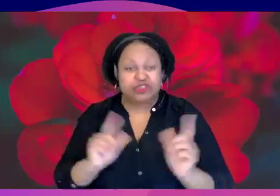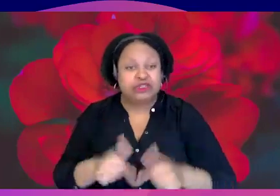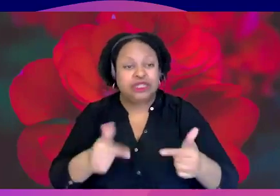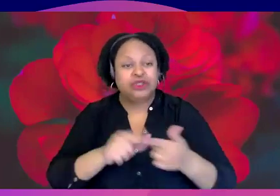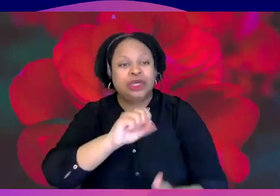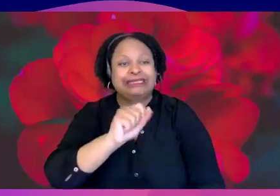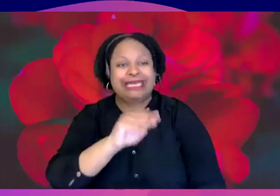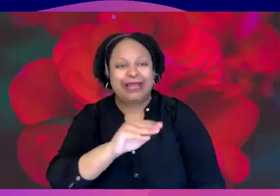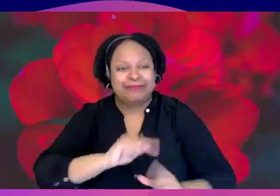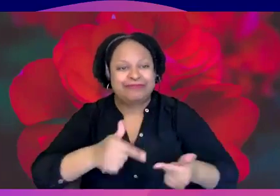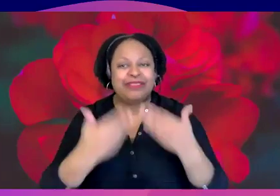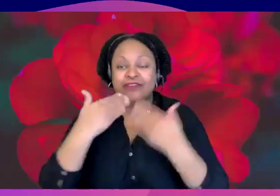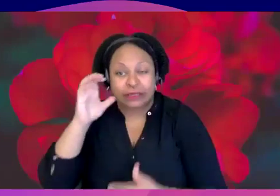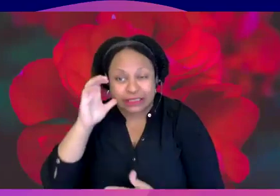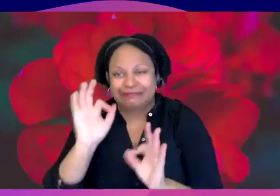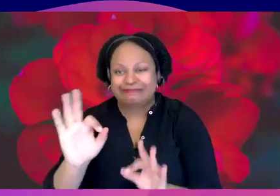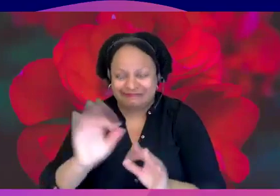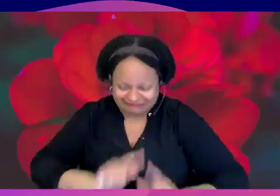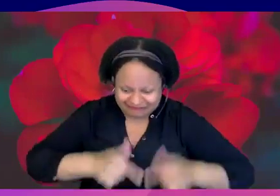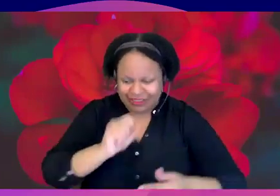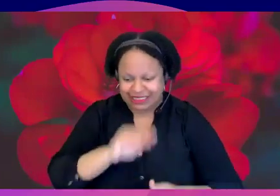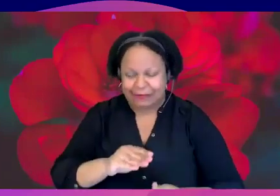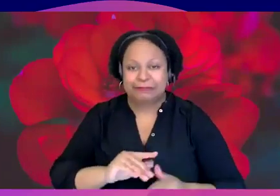on to Sam. Thank you for listening.